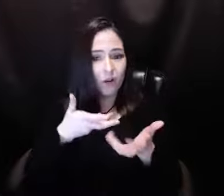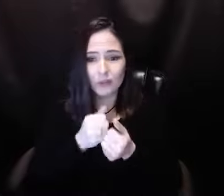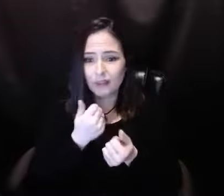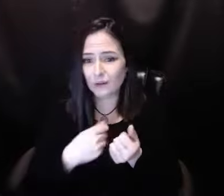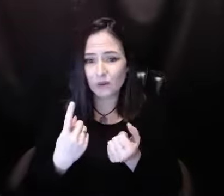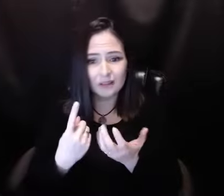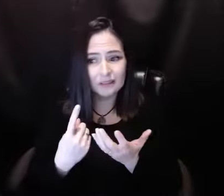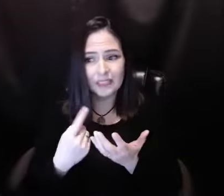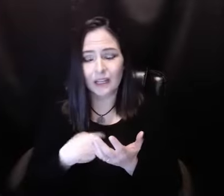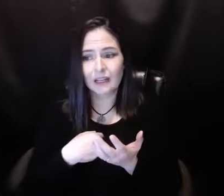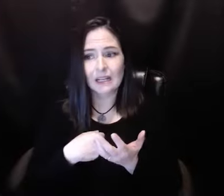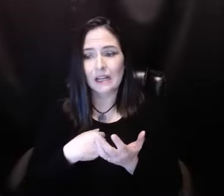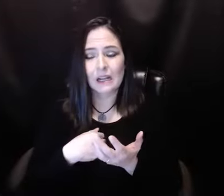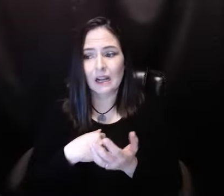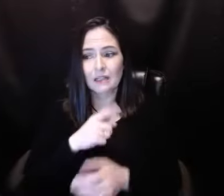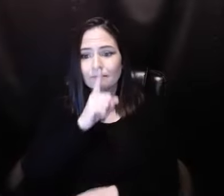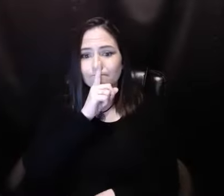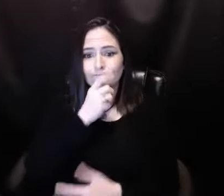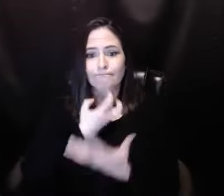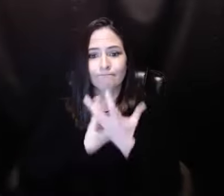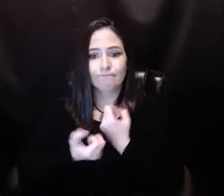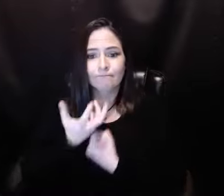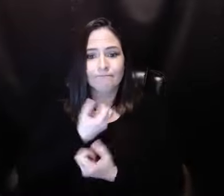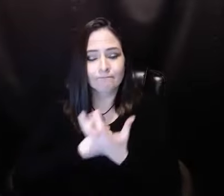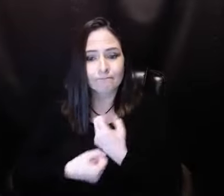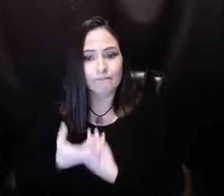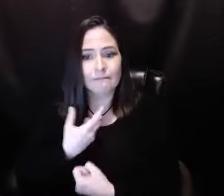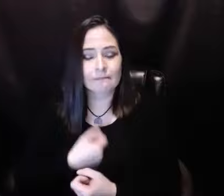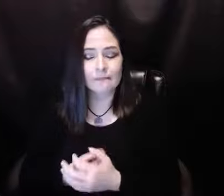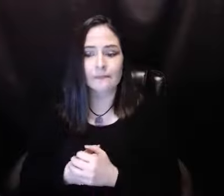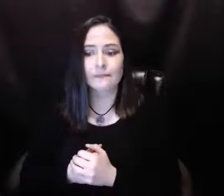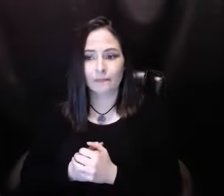I couldn't talk to anybody about it. I wasn't talking to anybody.